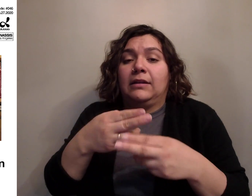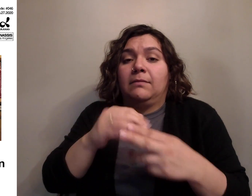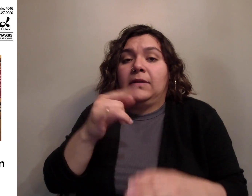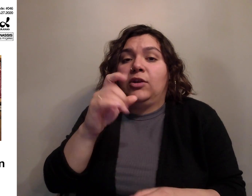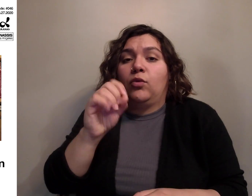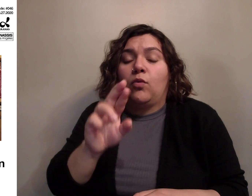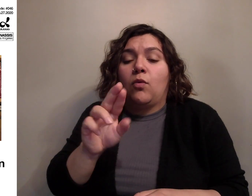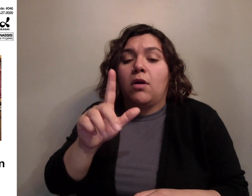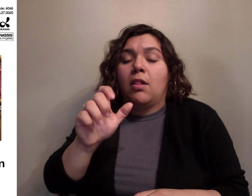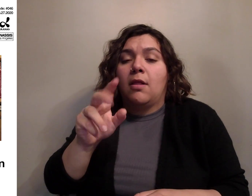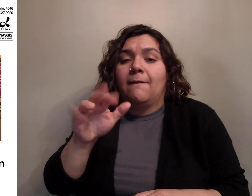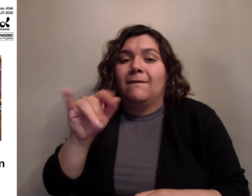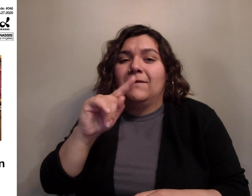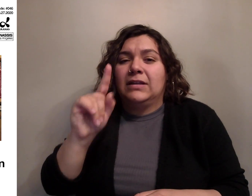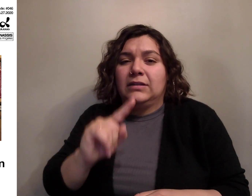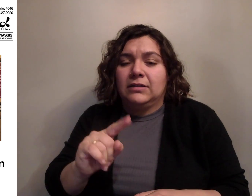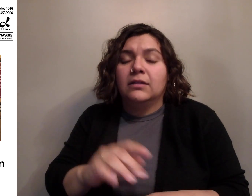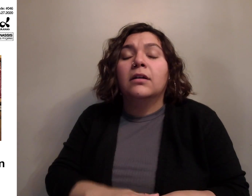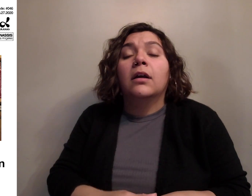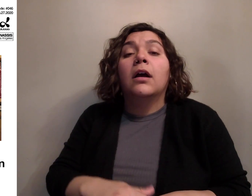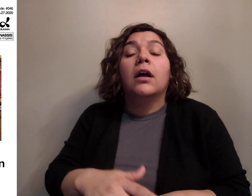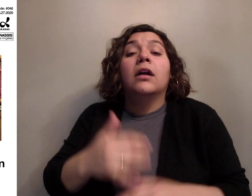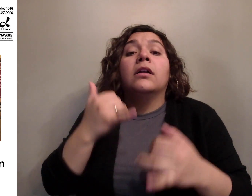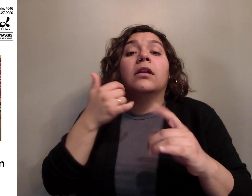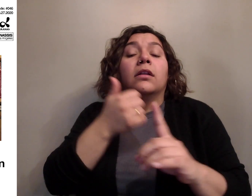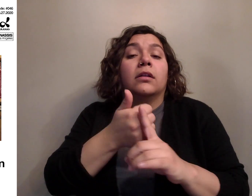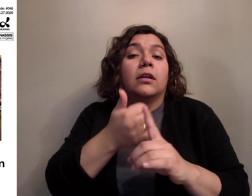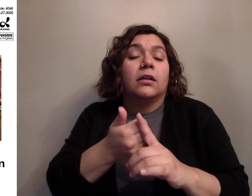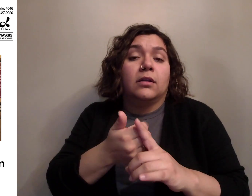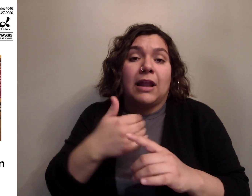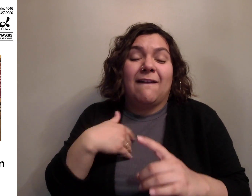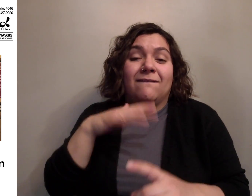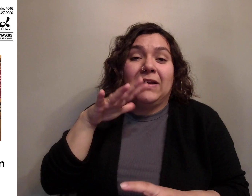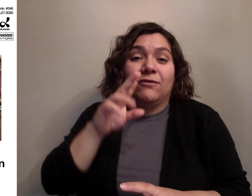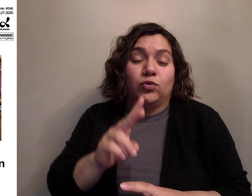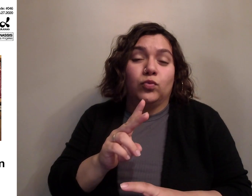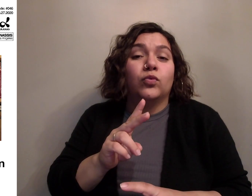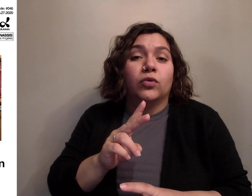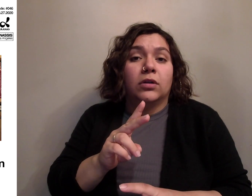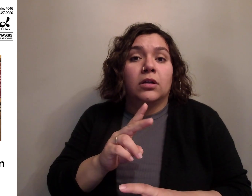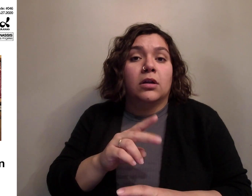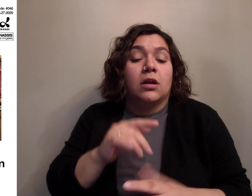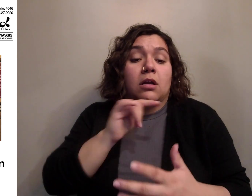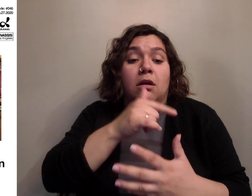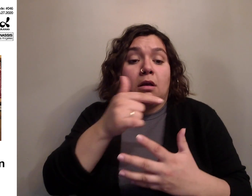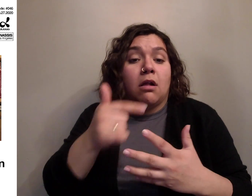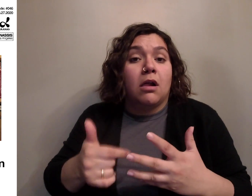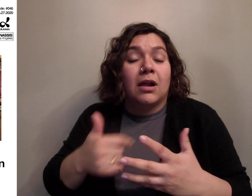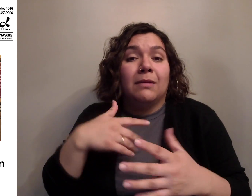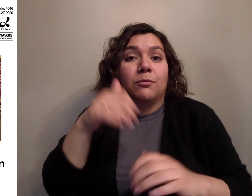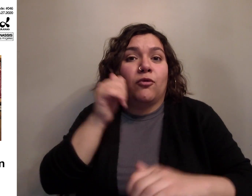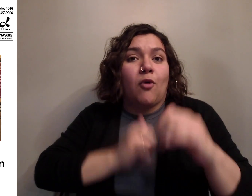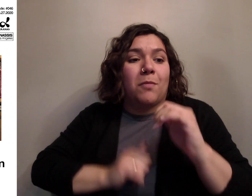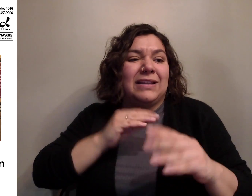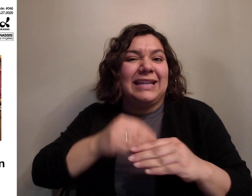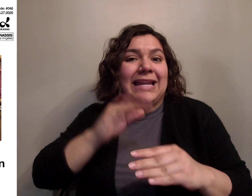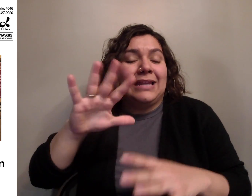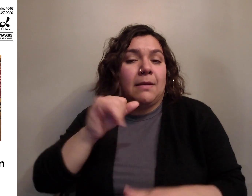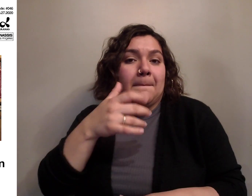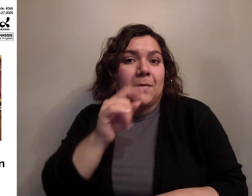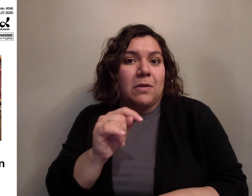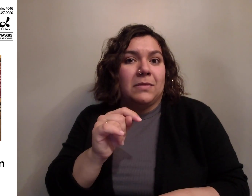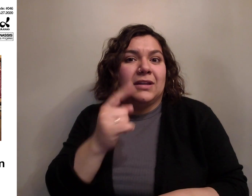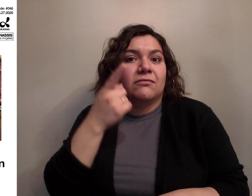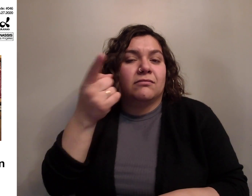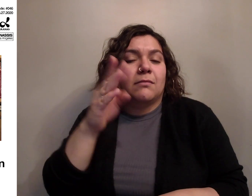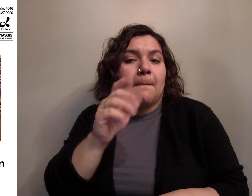pianist Igor Levitz began what would turn out to be 52 consecutive performances in